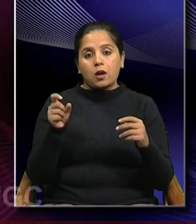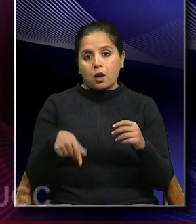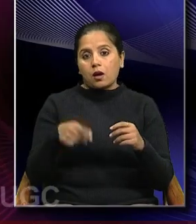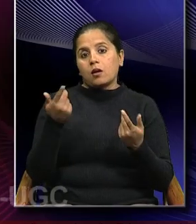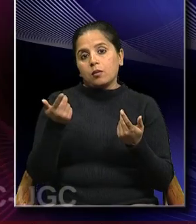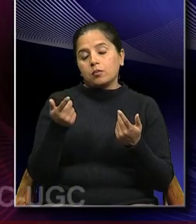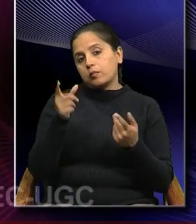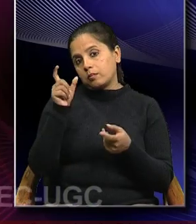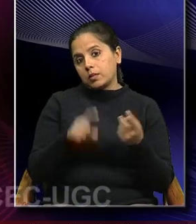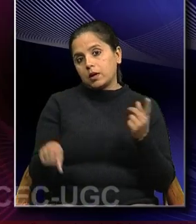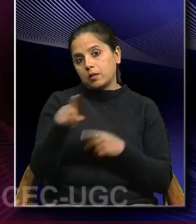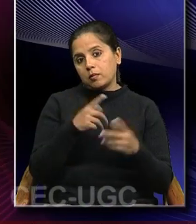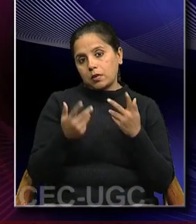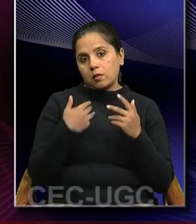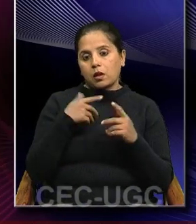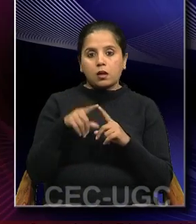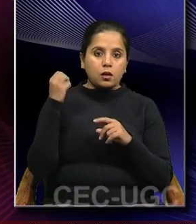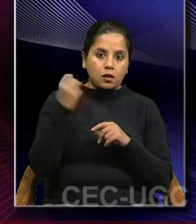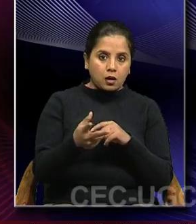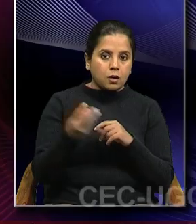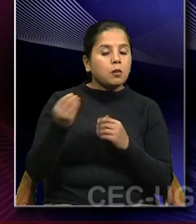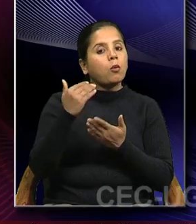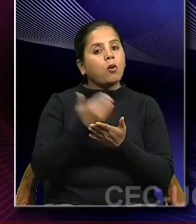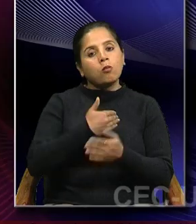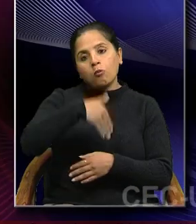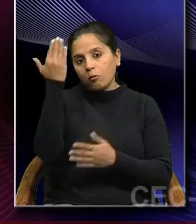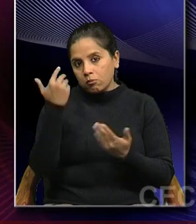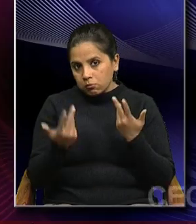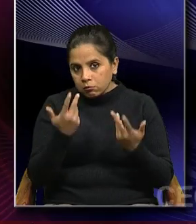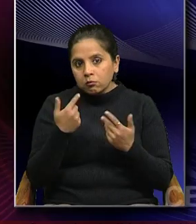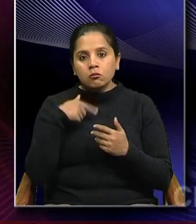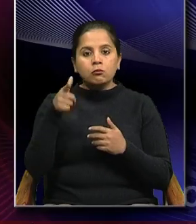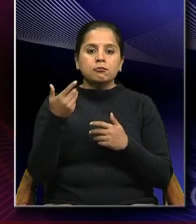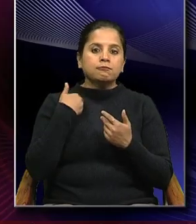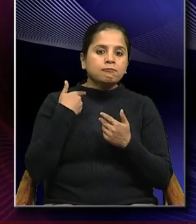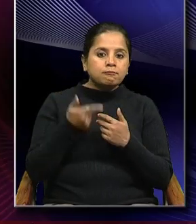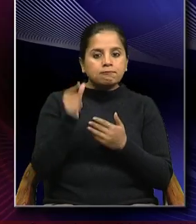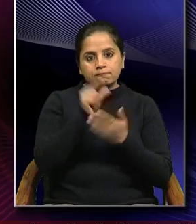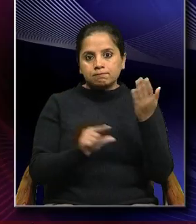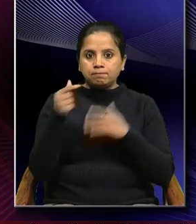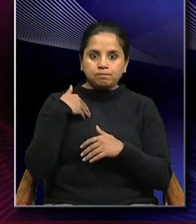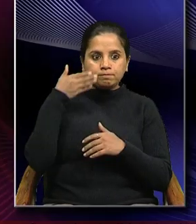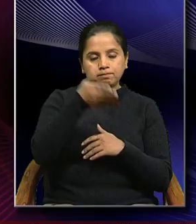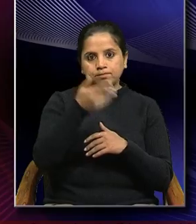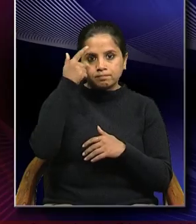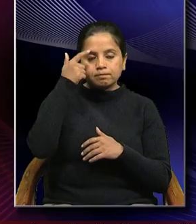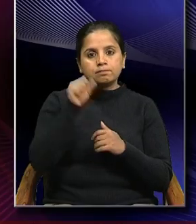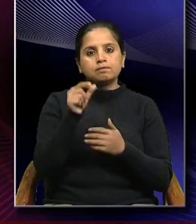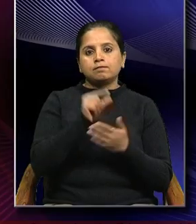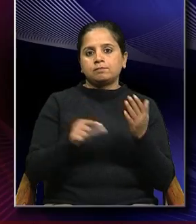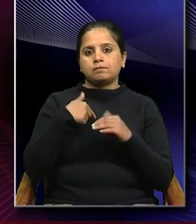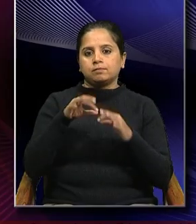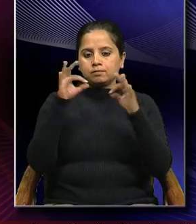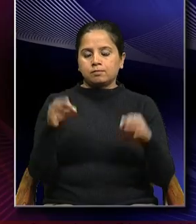sponsorship. We may sponsor some event. Suppose if we are entering into a university as a marketer, we can become the